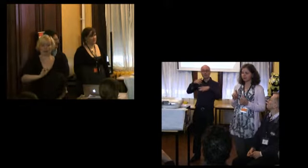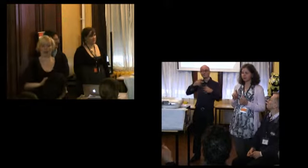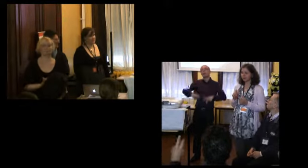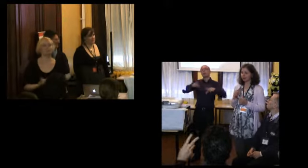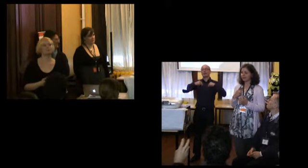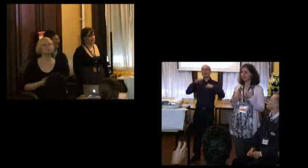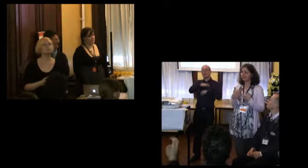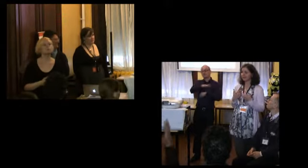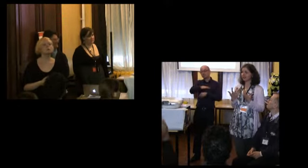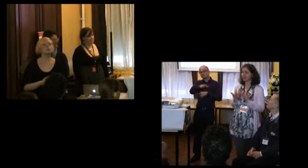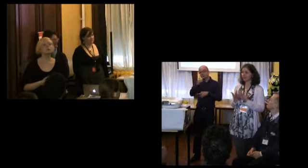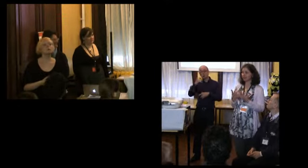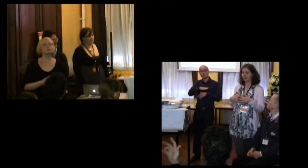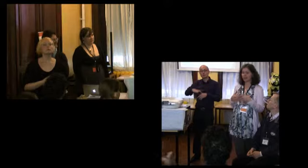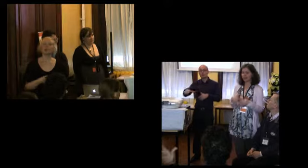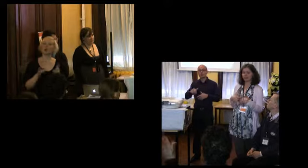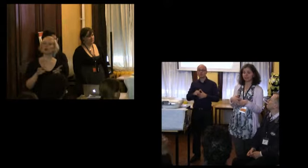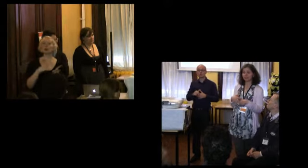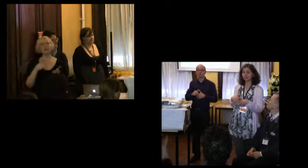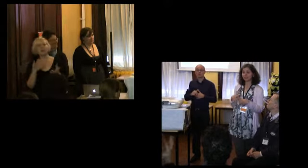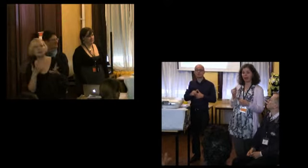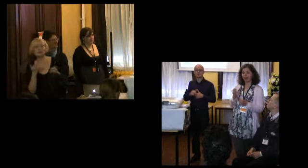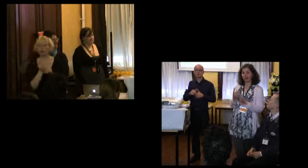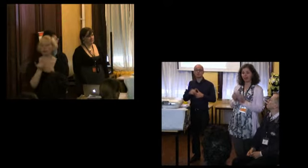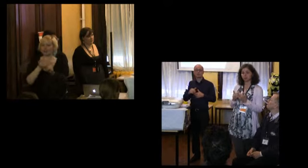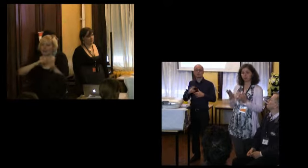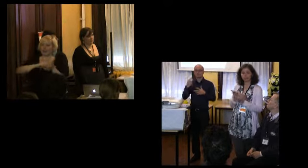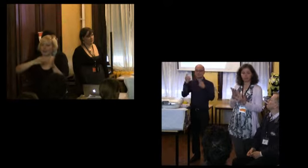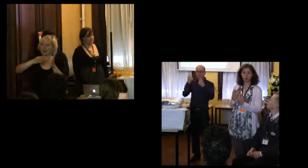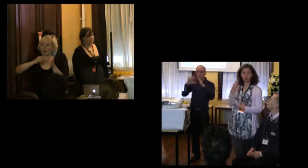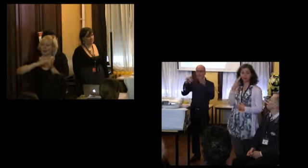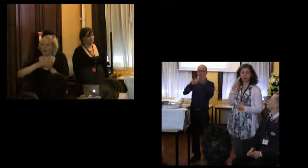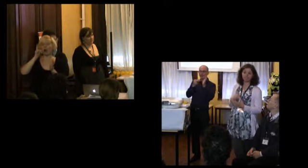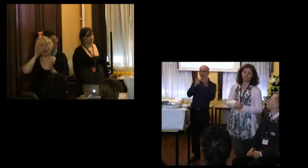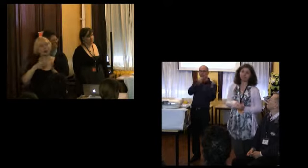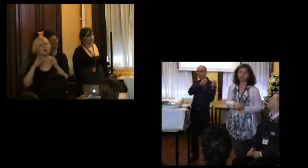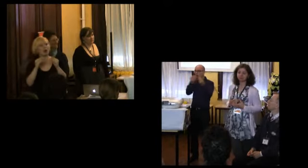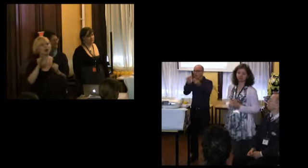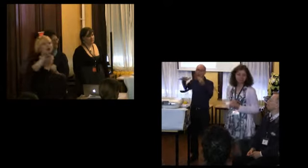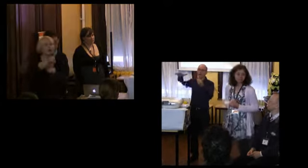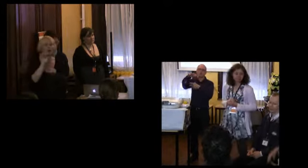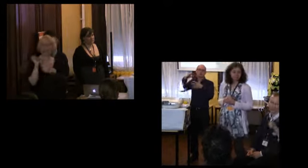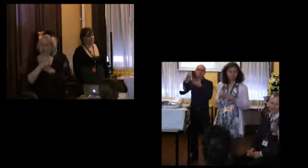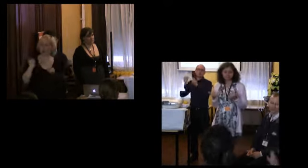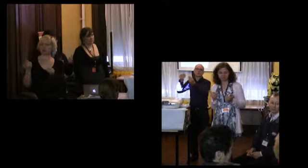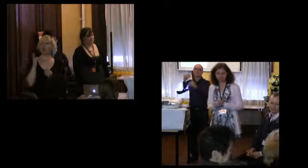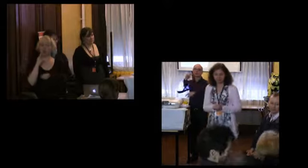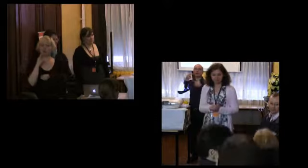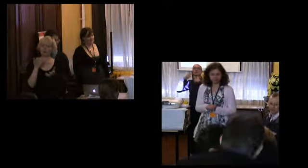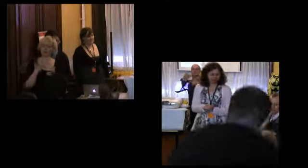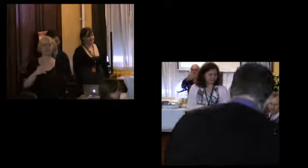And I'm interested in how technology can make things more accessible for the deaf.